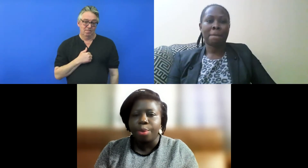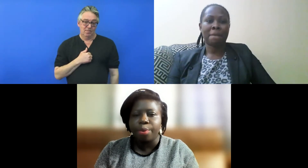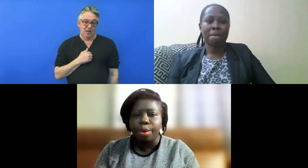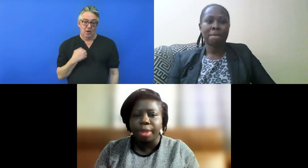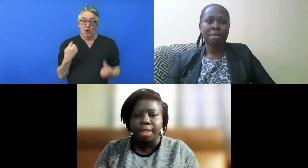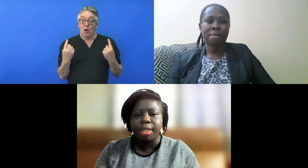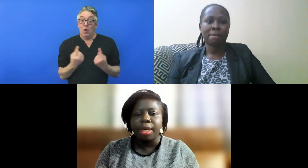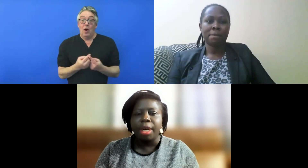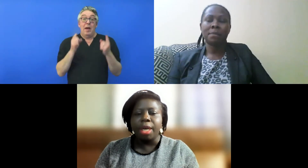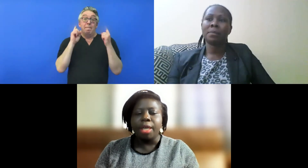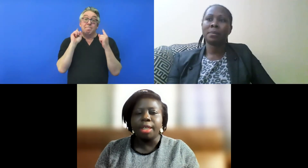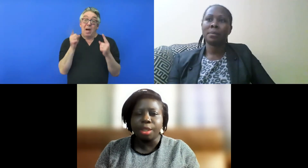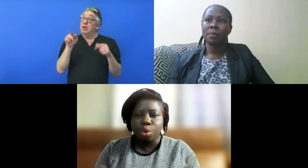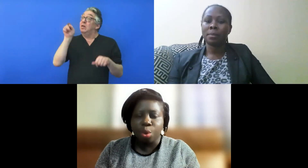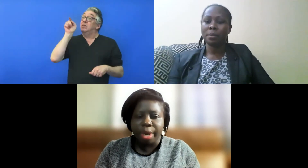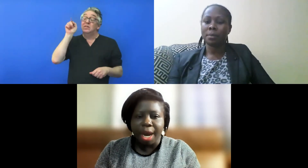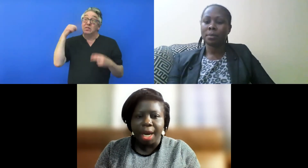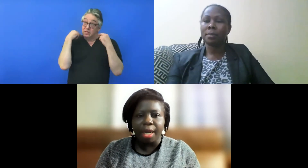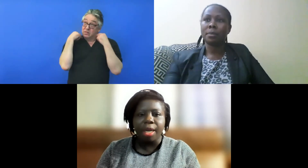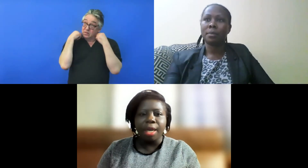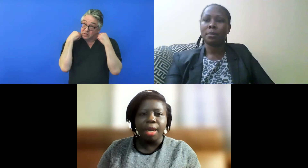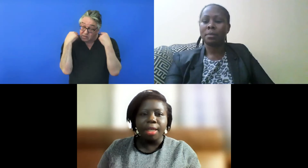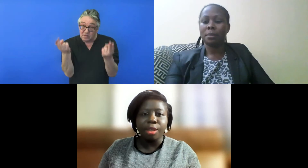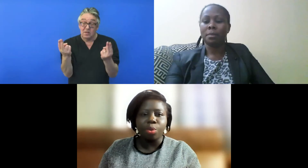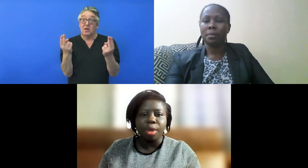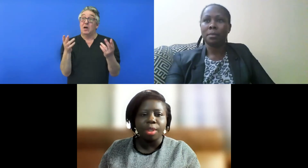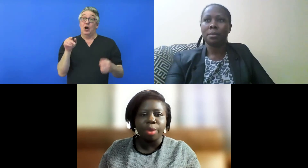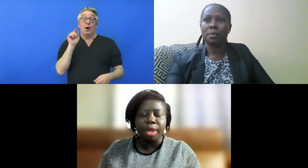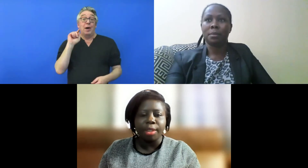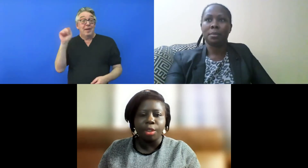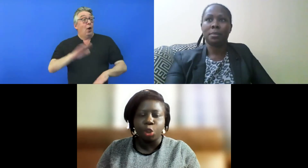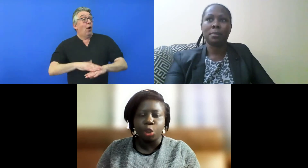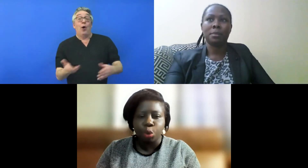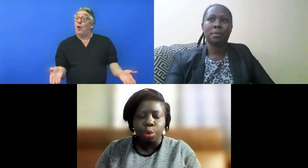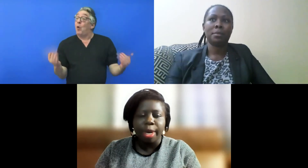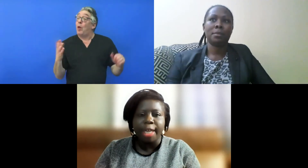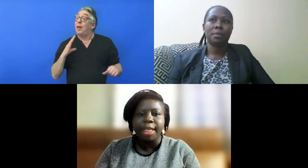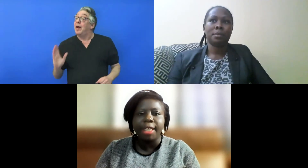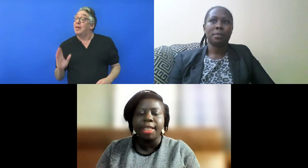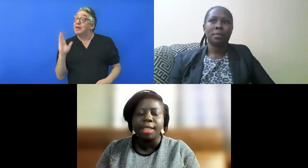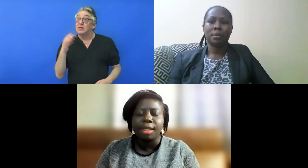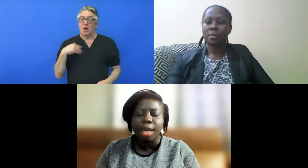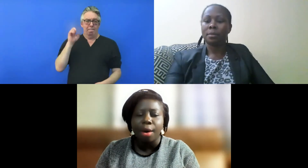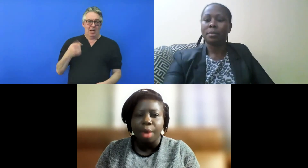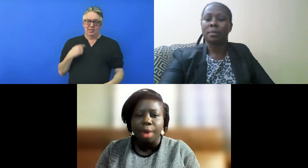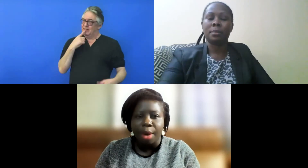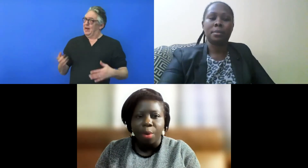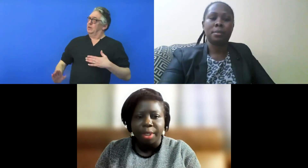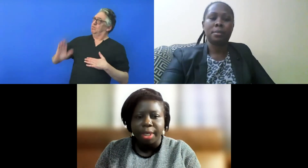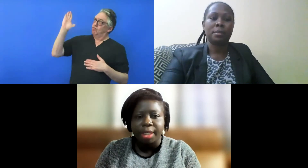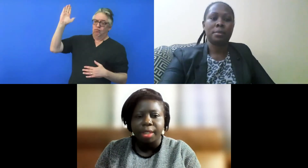able people that this is who we are, this is what we can do, and then this is how